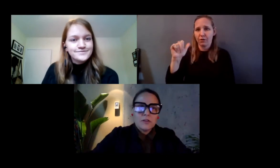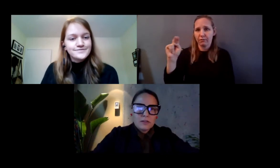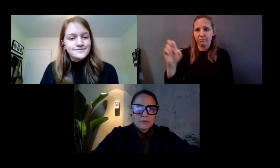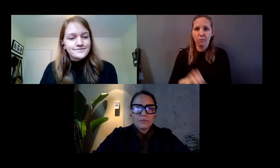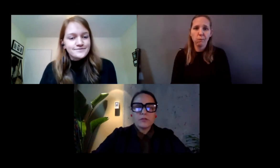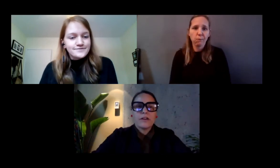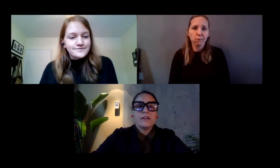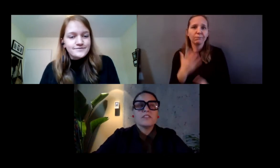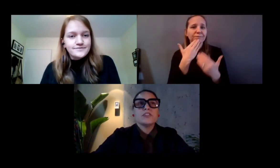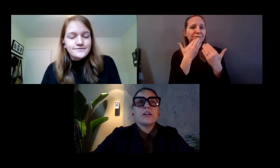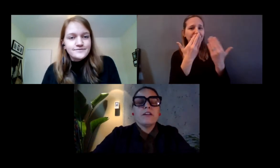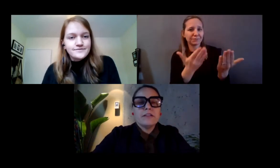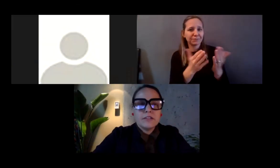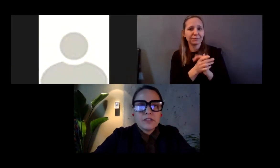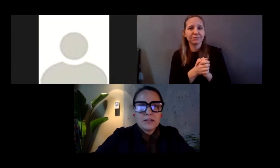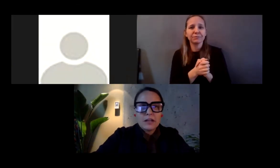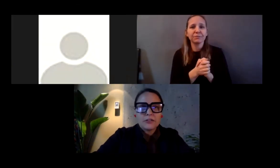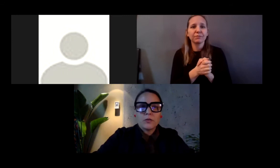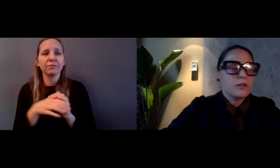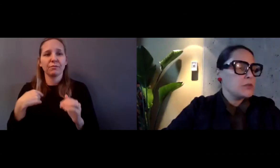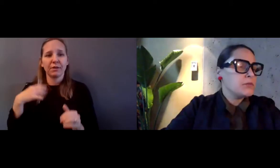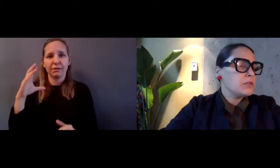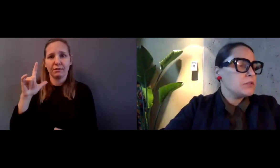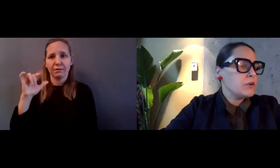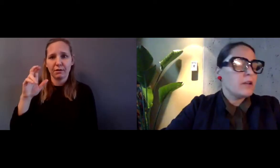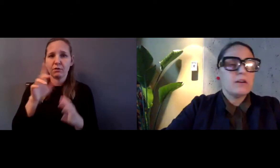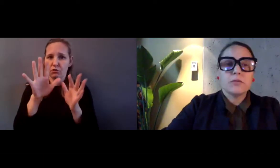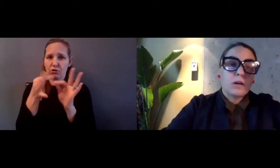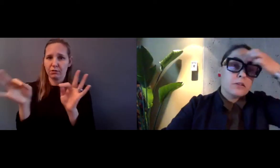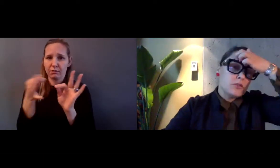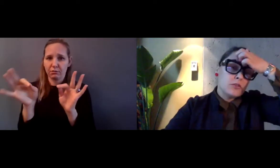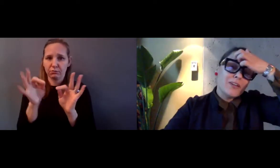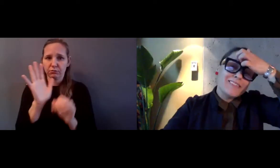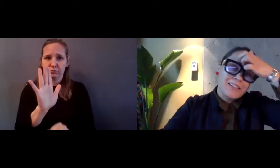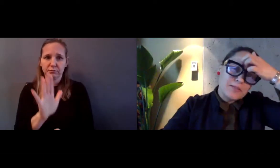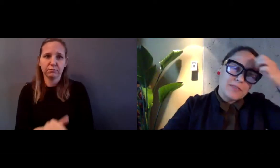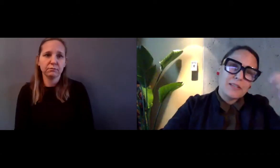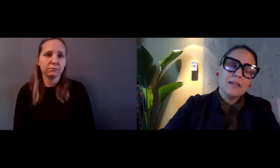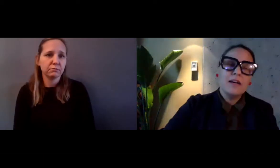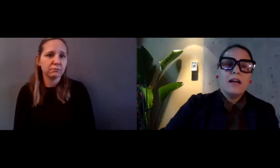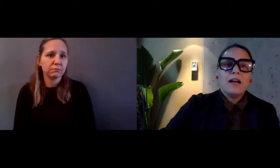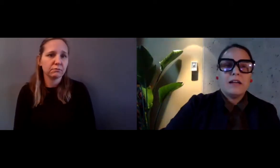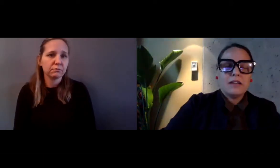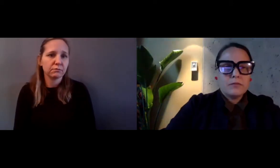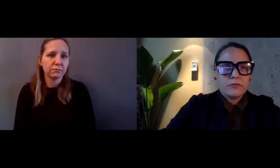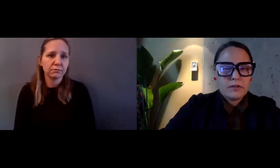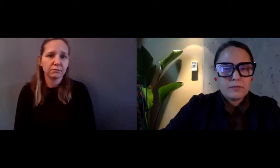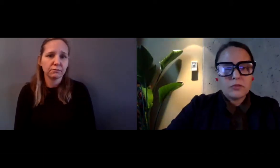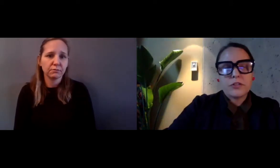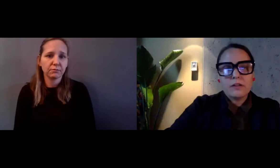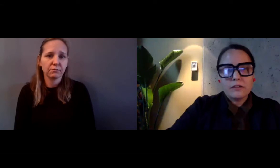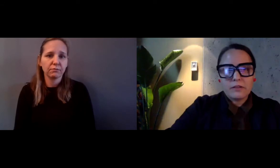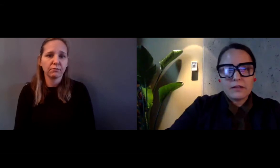you. Uklasish, Caroline Hilton, Heshwak Supsish, Uklas, Wakatush Kwatsa Omti. I come